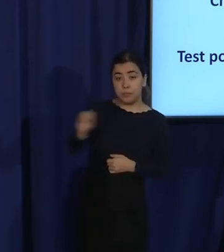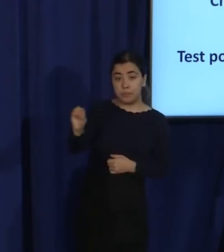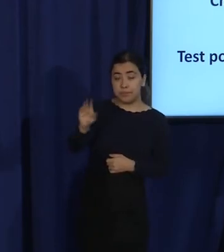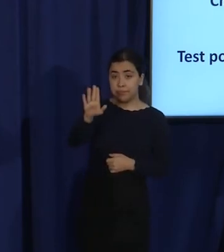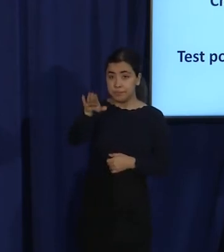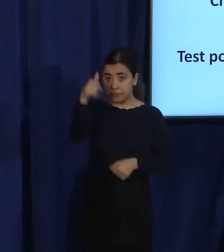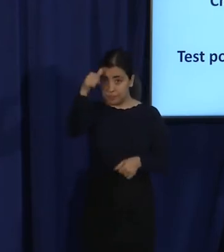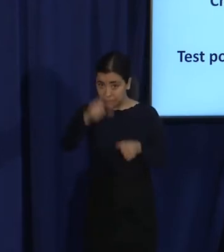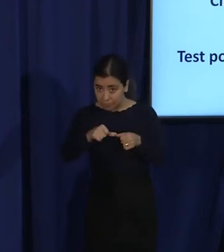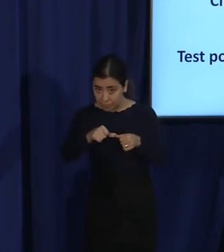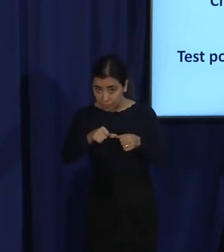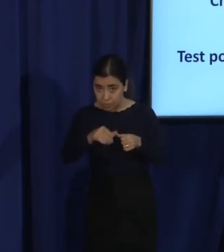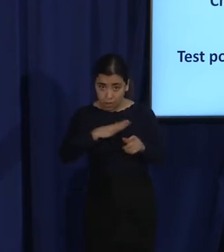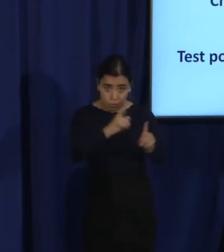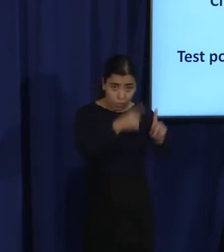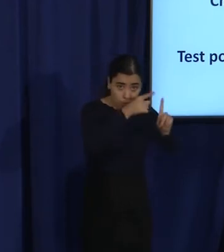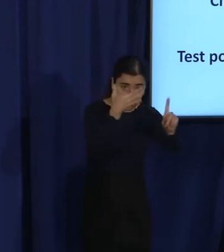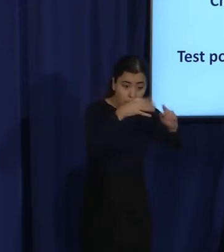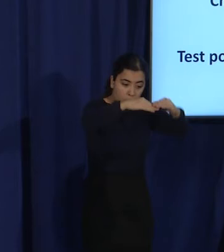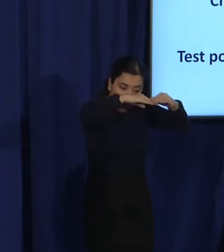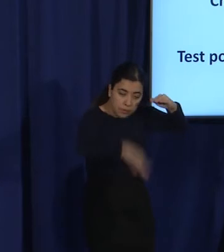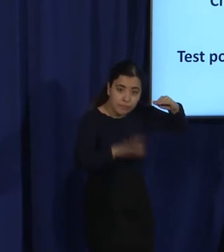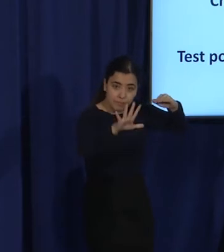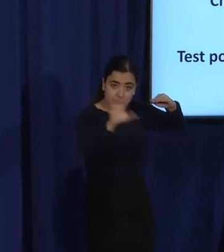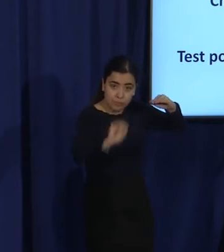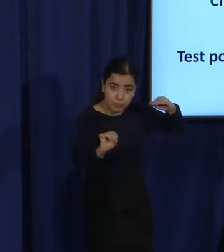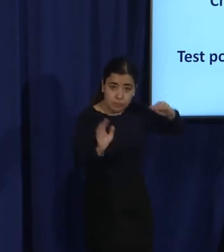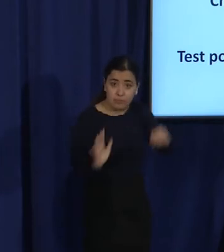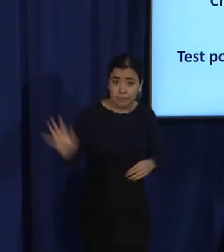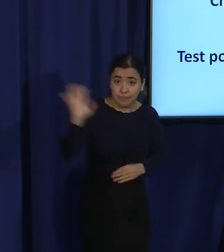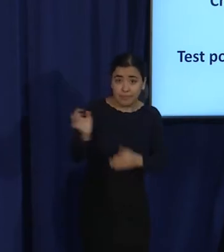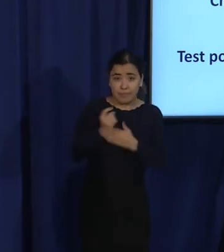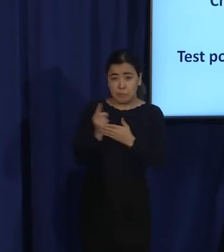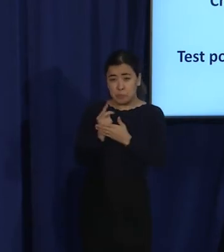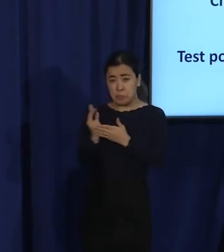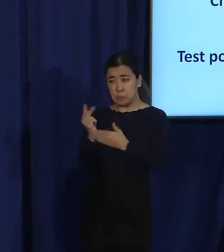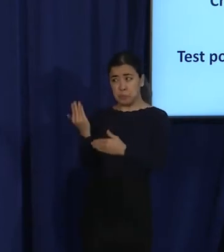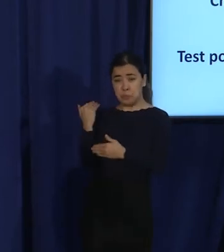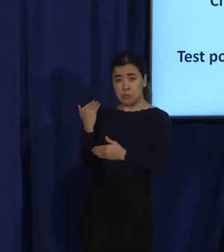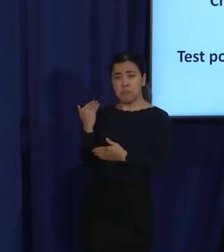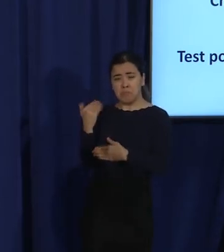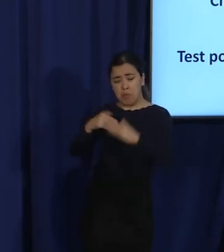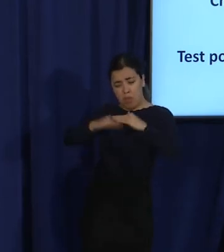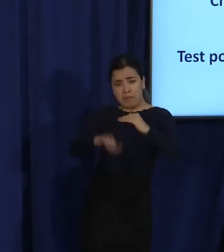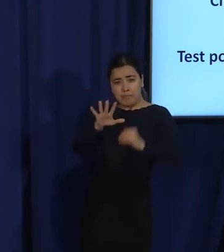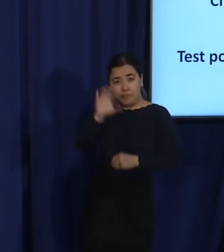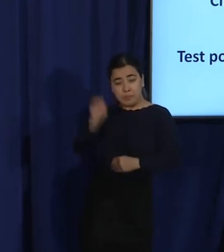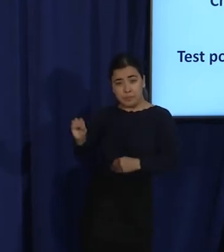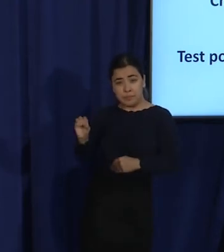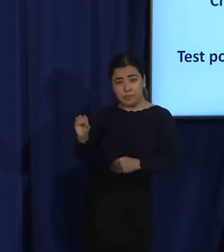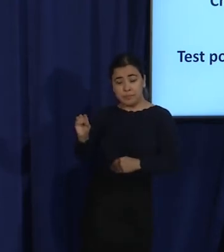we want to be under 5%, and we were just a few weeks ago. We've been seeing a